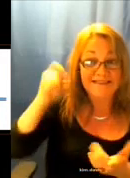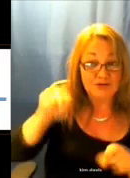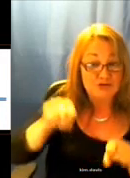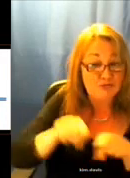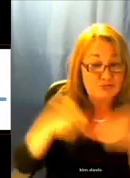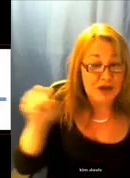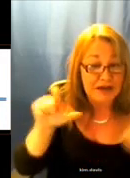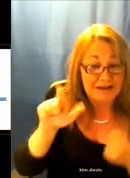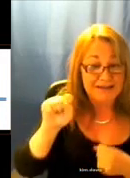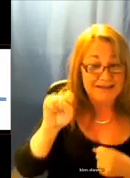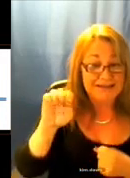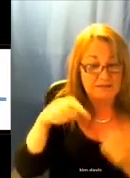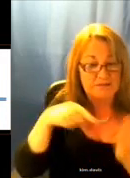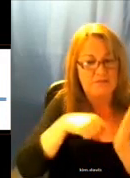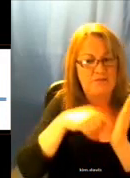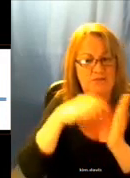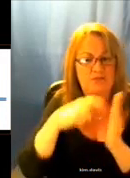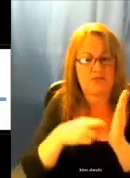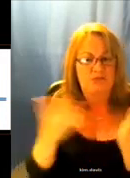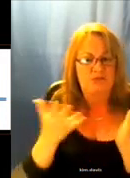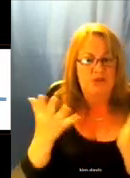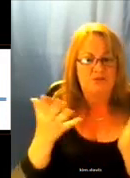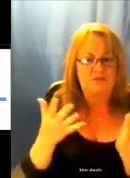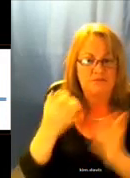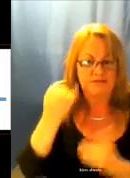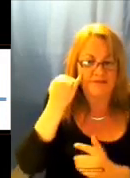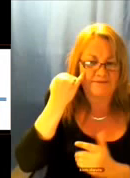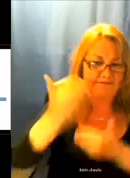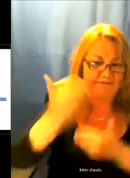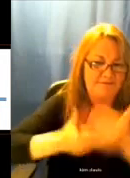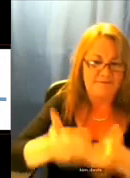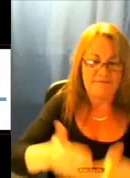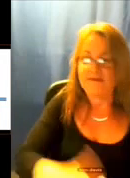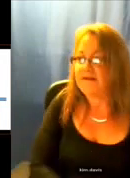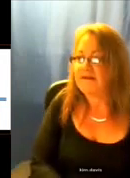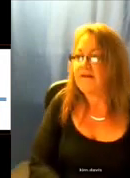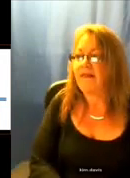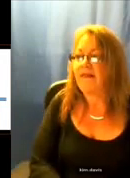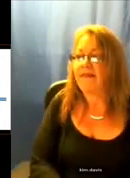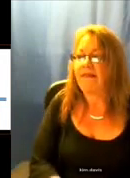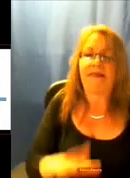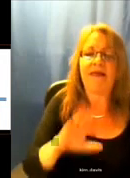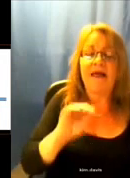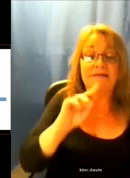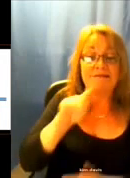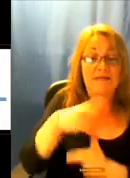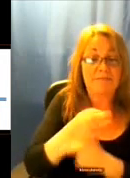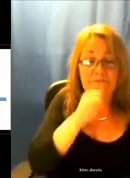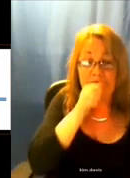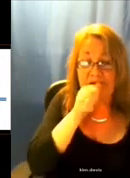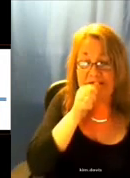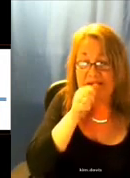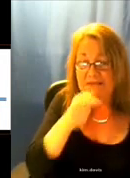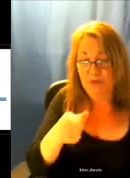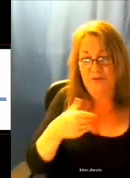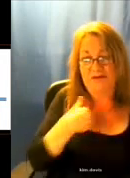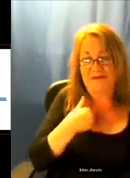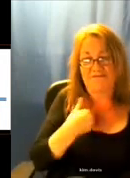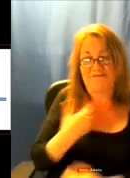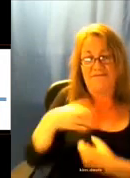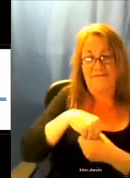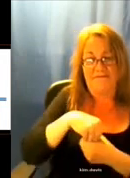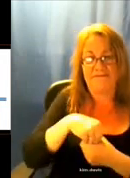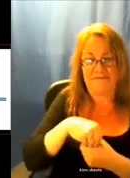And also when the lease is ended, if a lease is broken, and what proceeding has to follow for